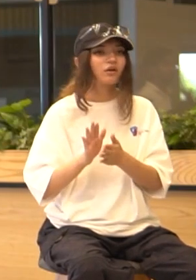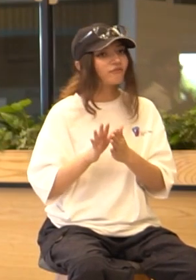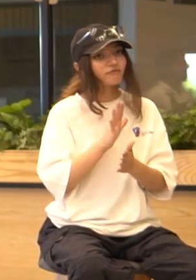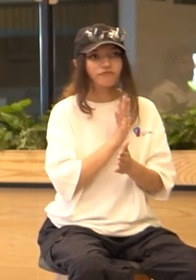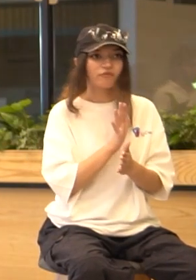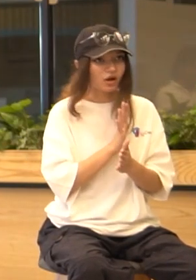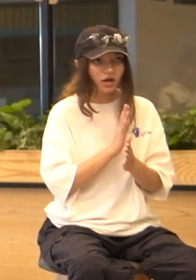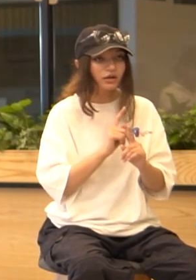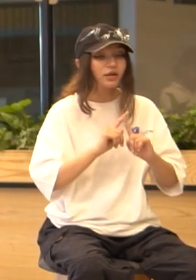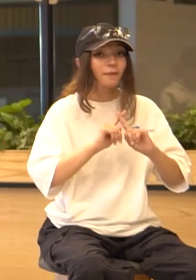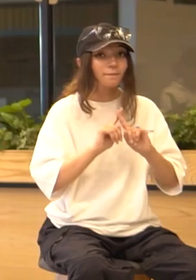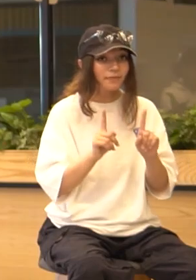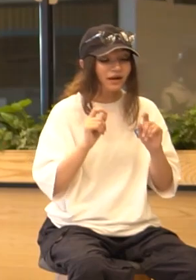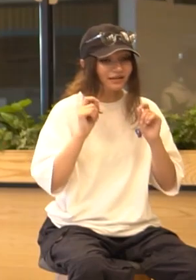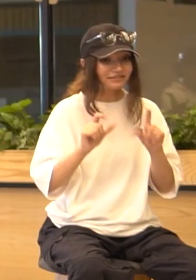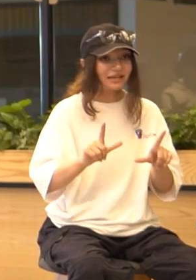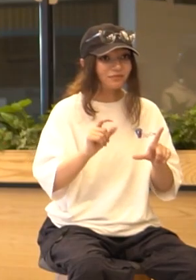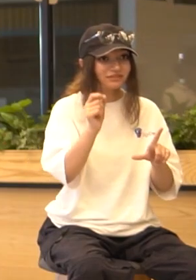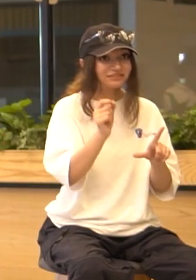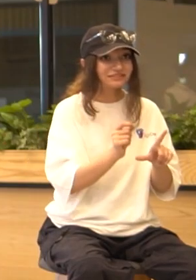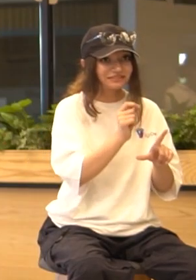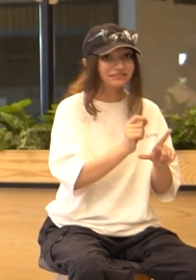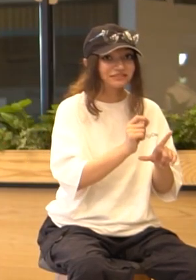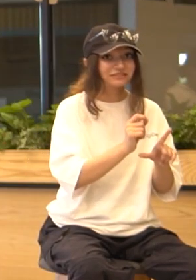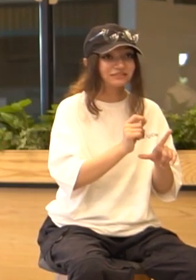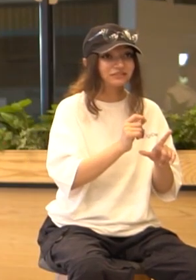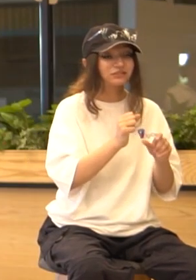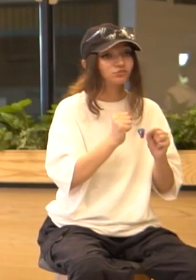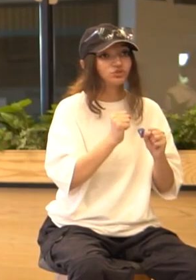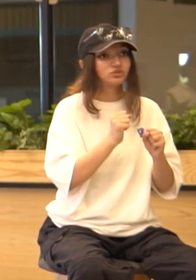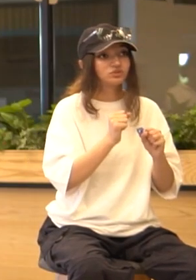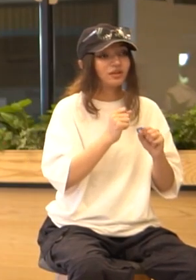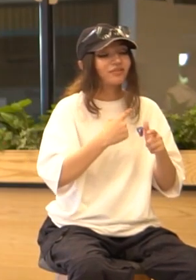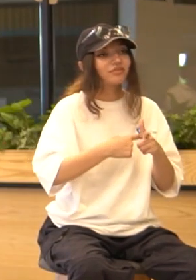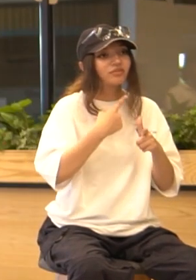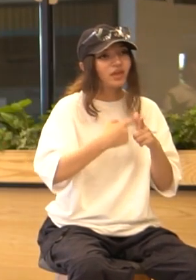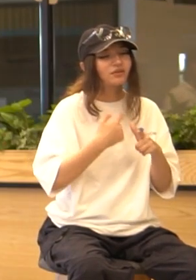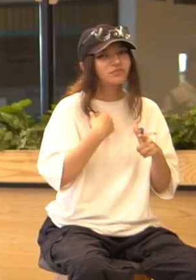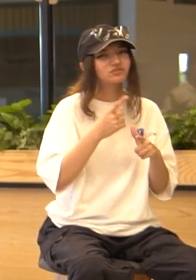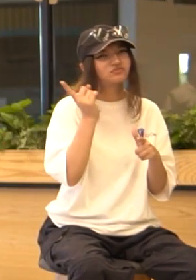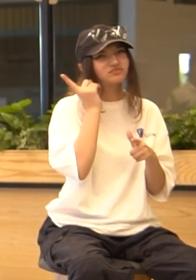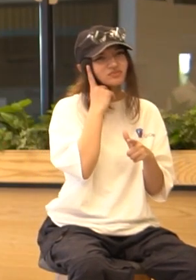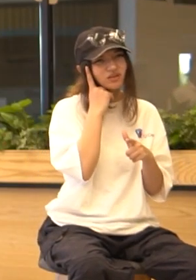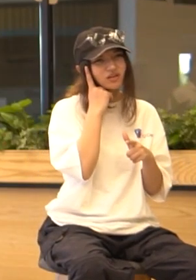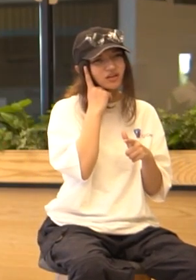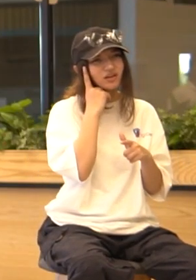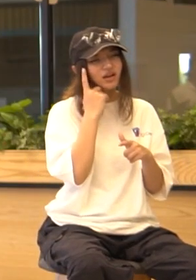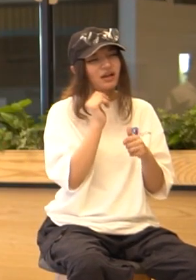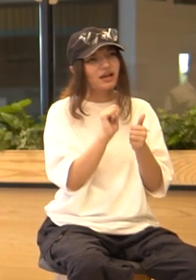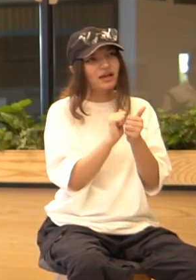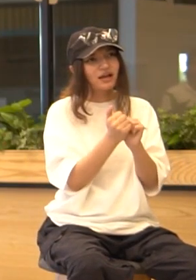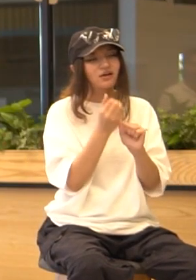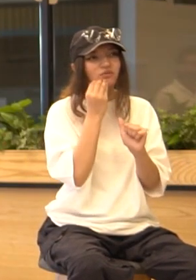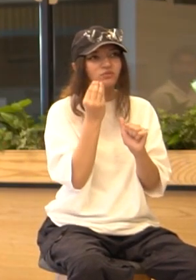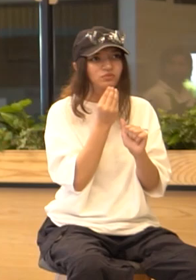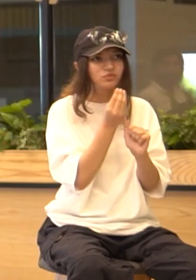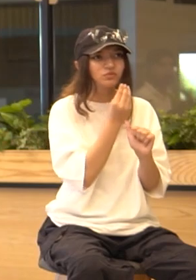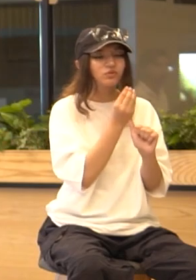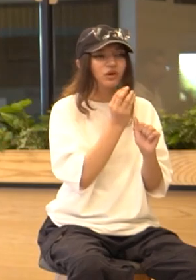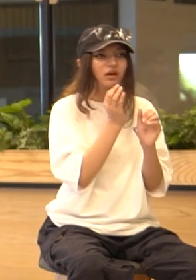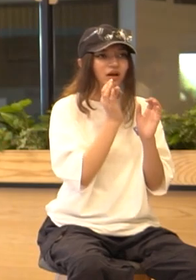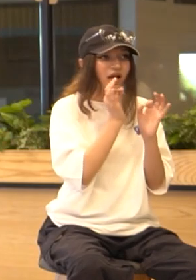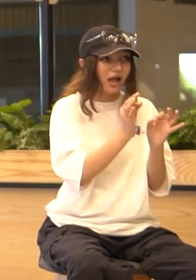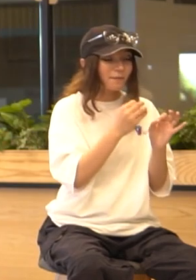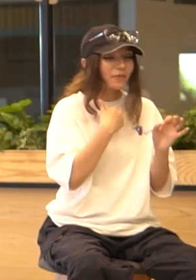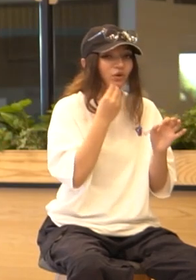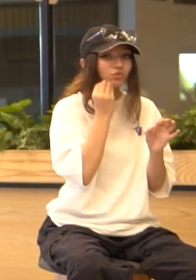And I was really curious, how can we explore Urdu beyond the traditional aesthetic medium that